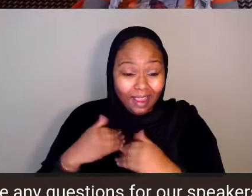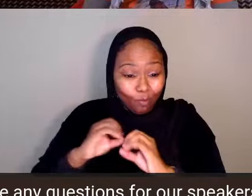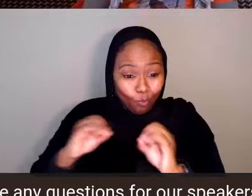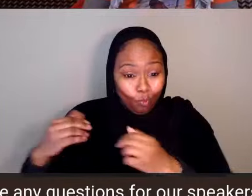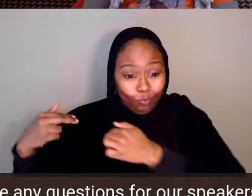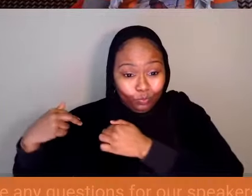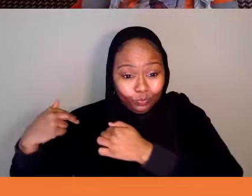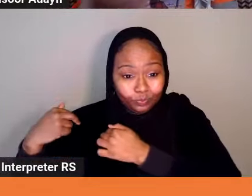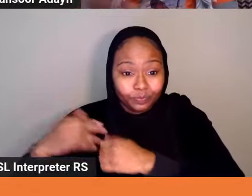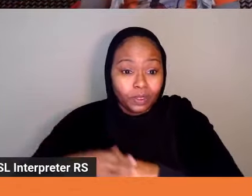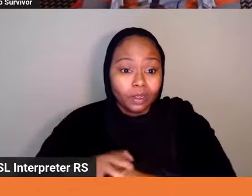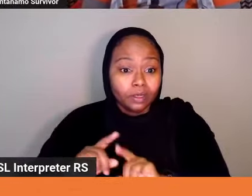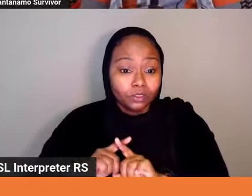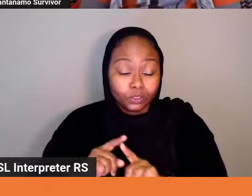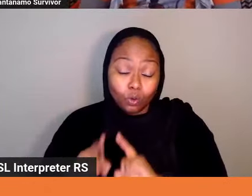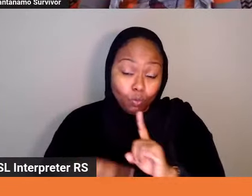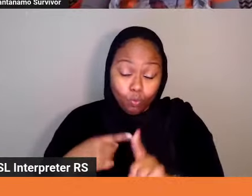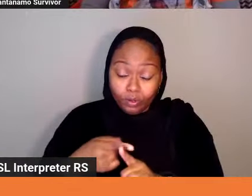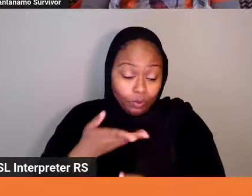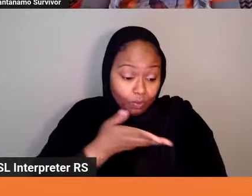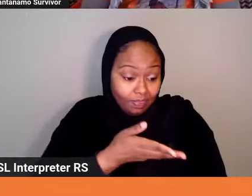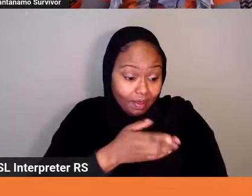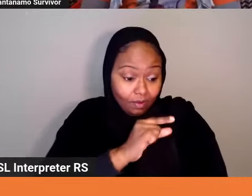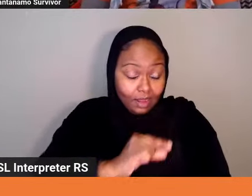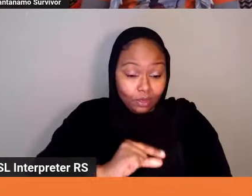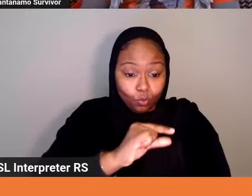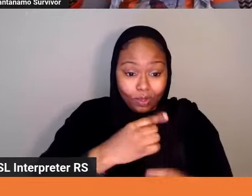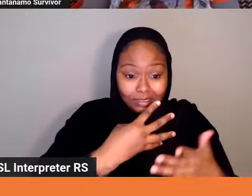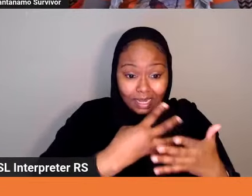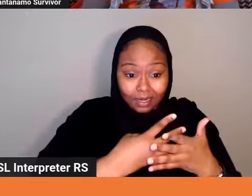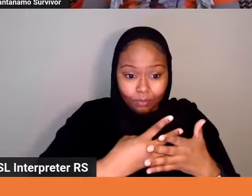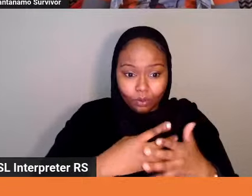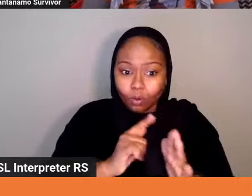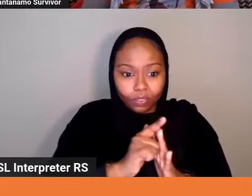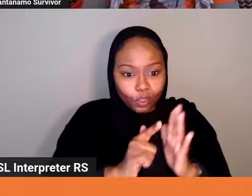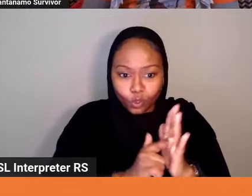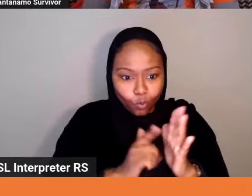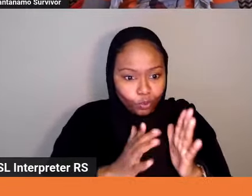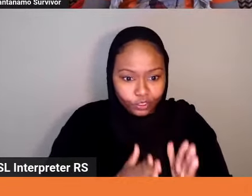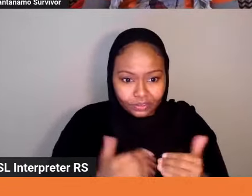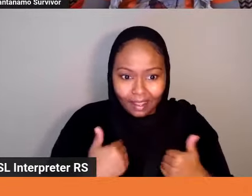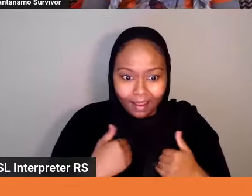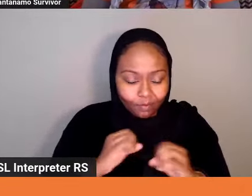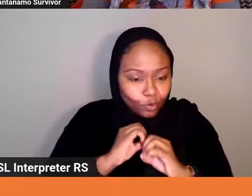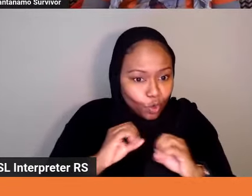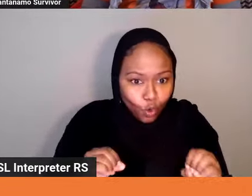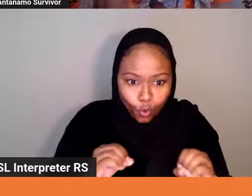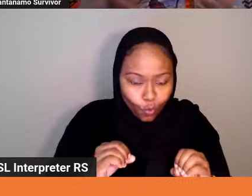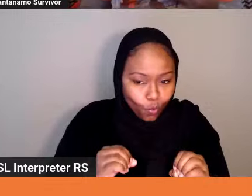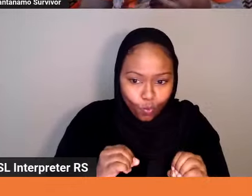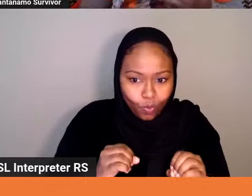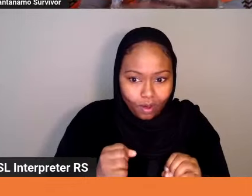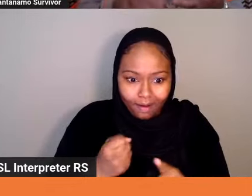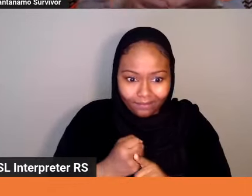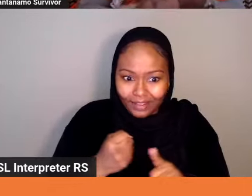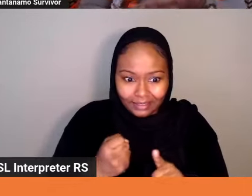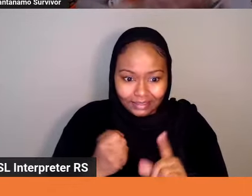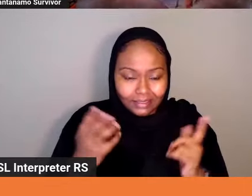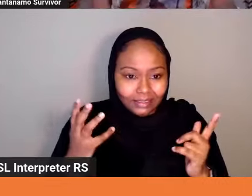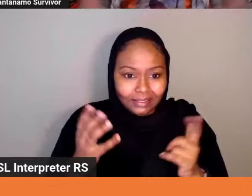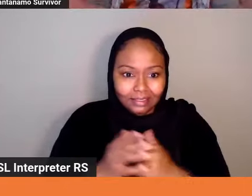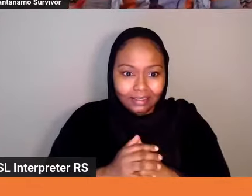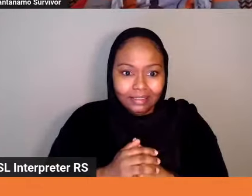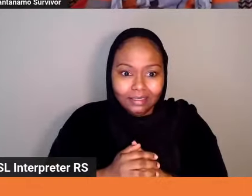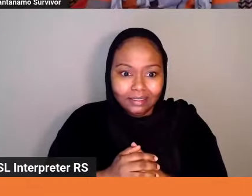Guantanamo, lawyers have no effect. All they can do, you know, they are being monitored, you know,